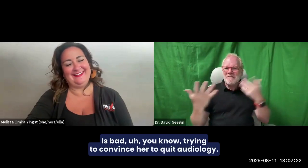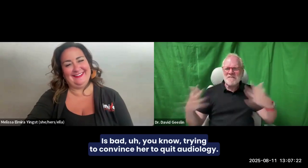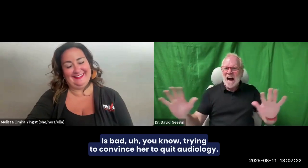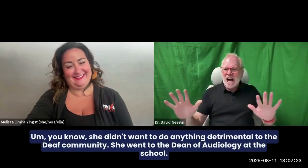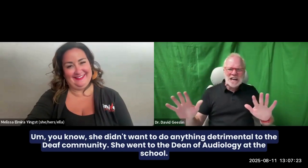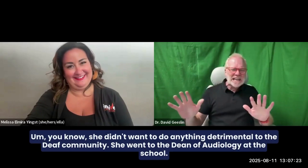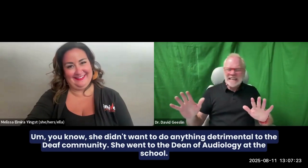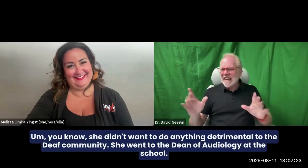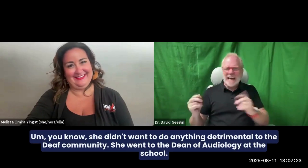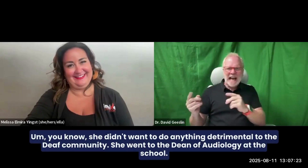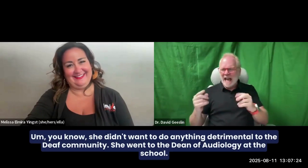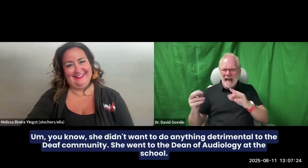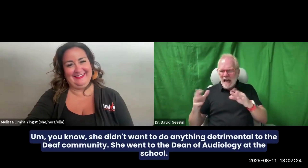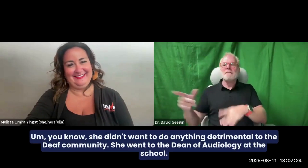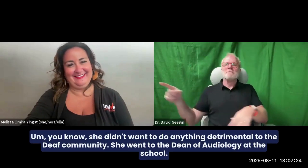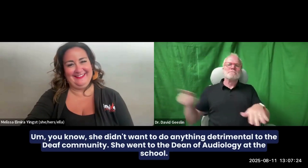audiology.